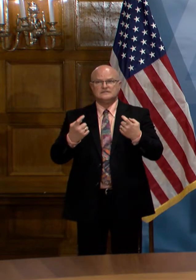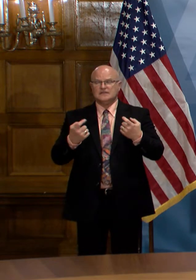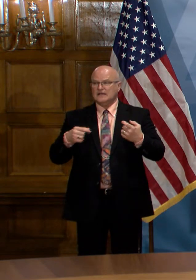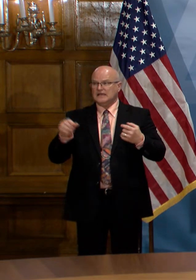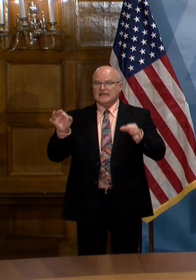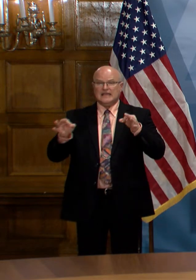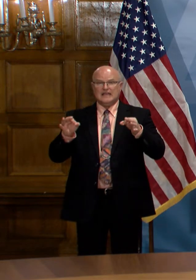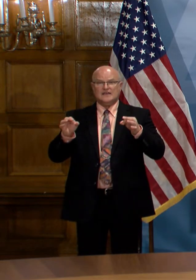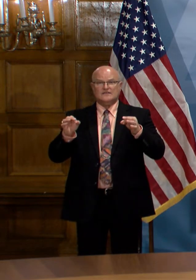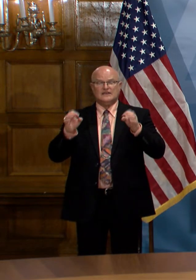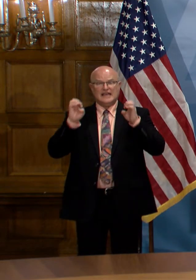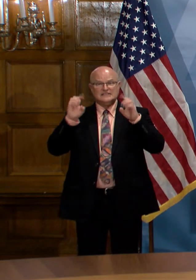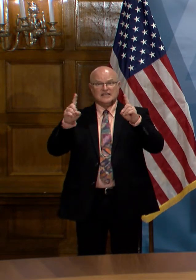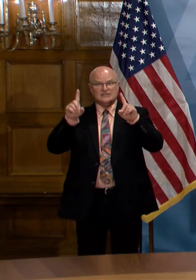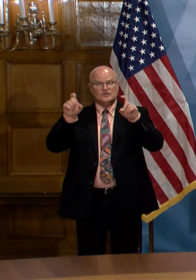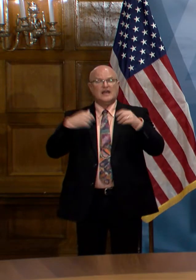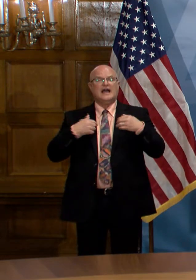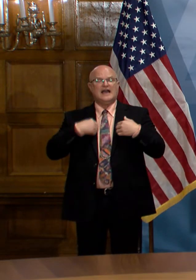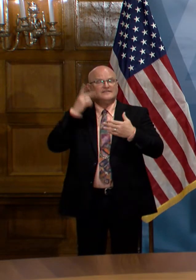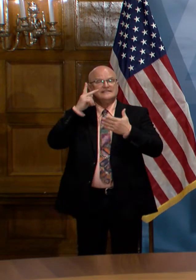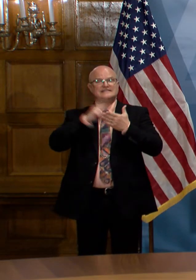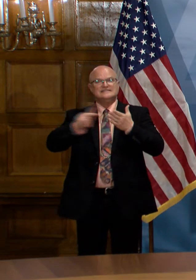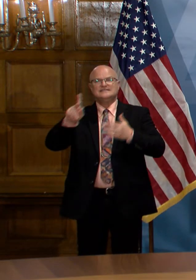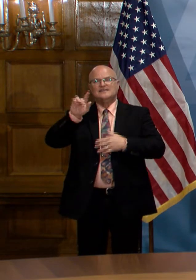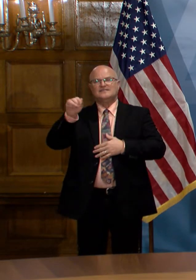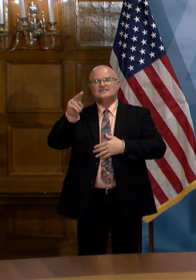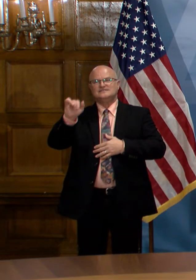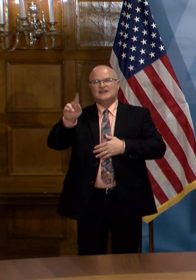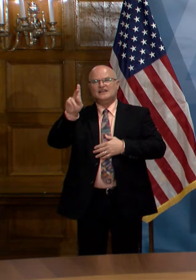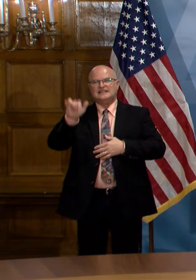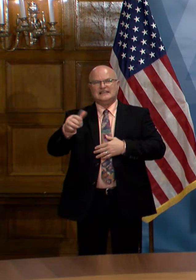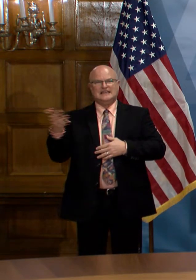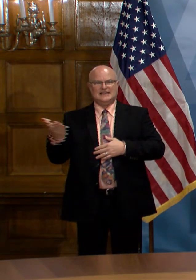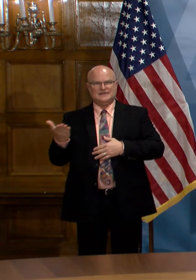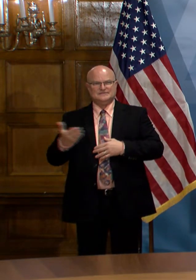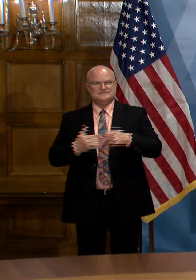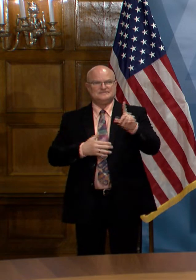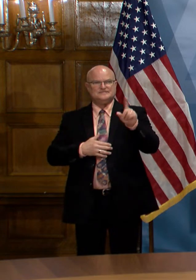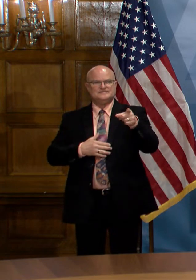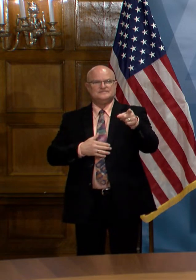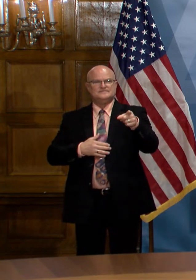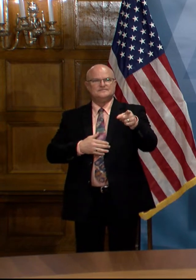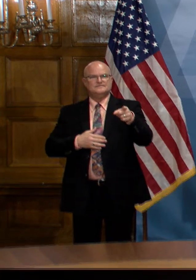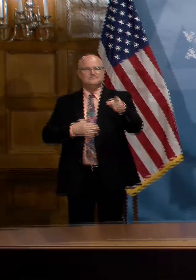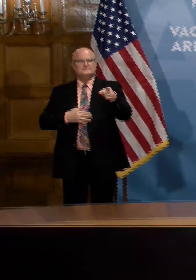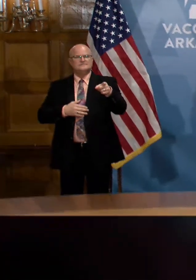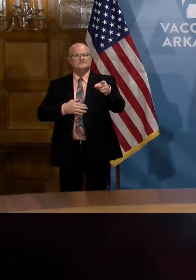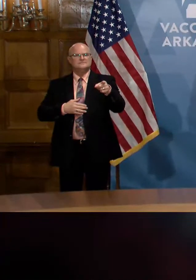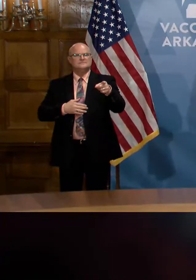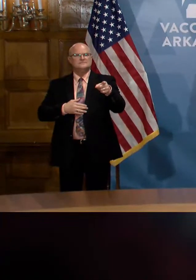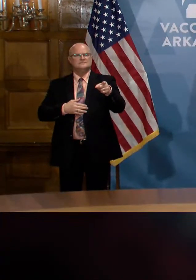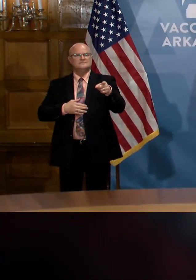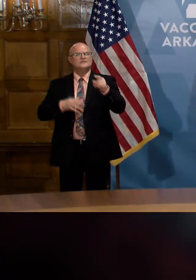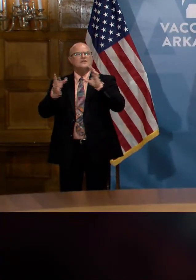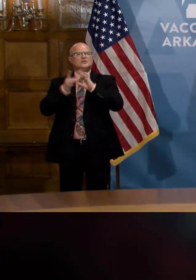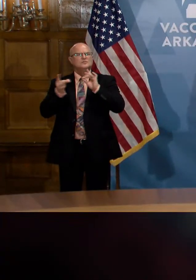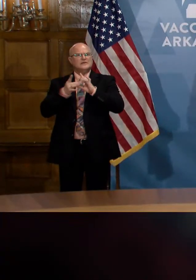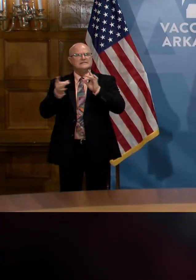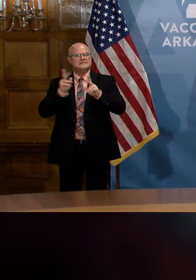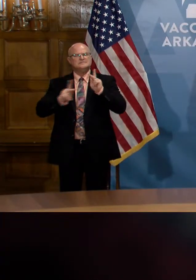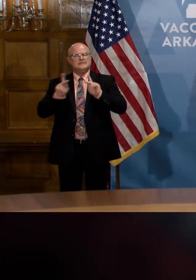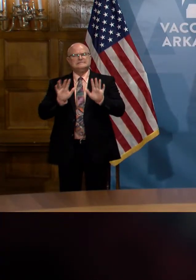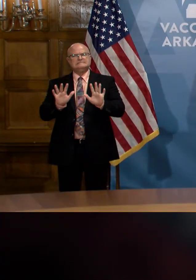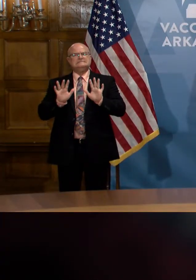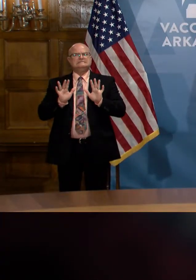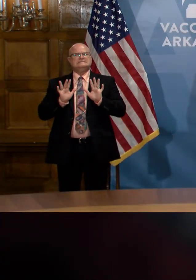everyone if there's an education question, I do have the secretary here for that. So you mentioned that there's been some reluctance to get